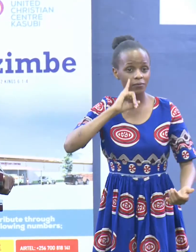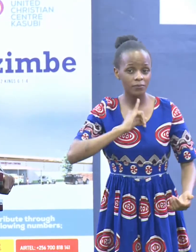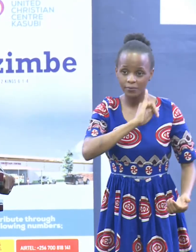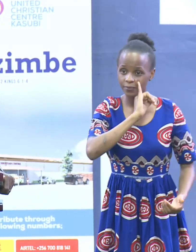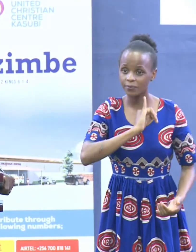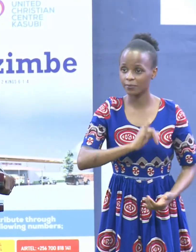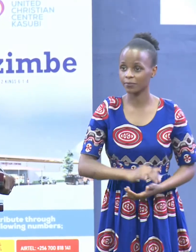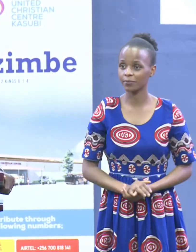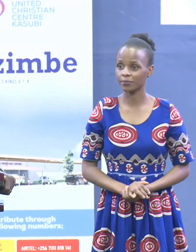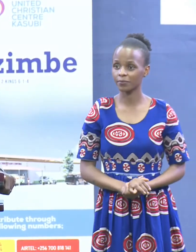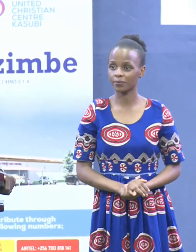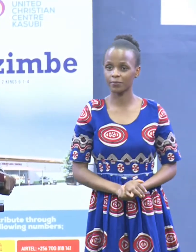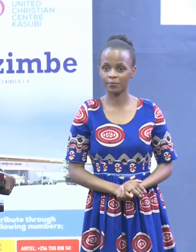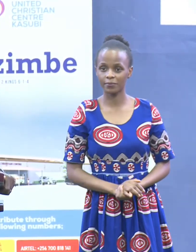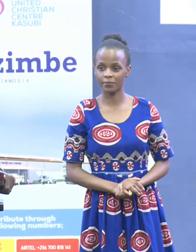Israel.